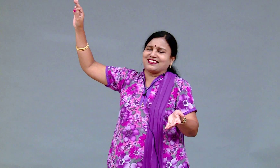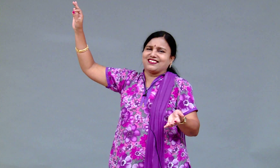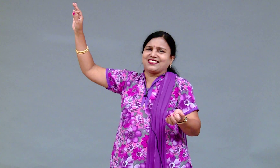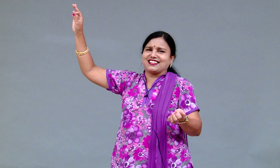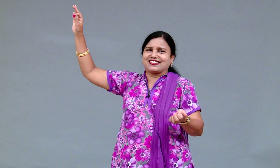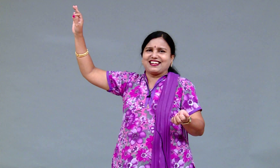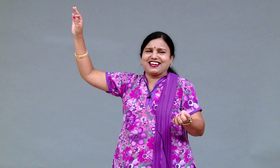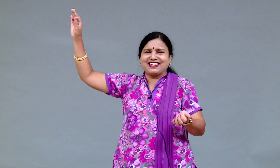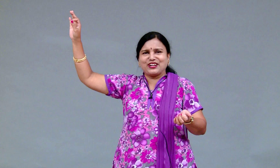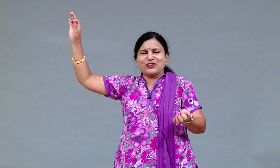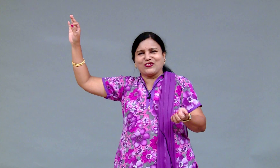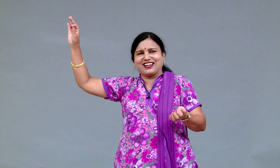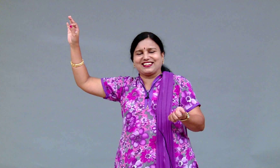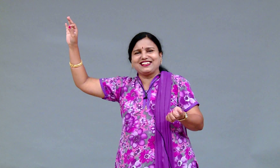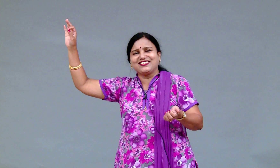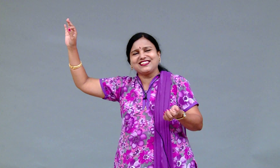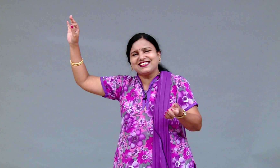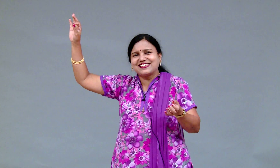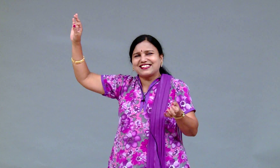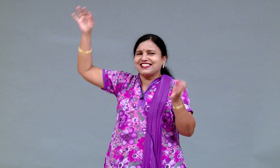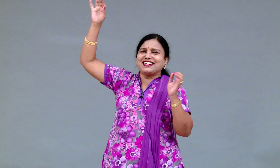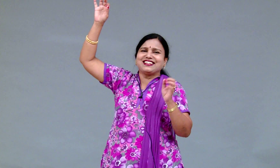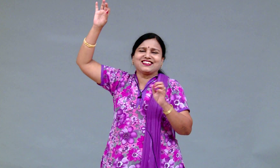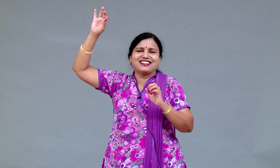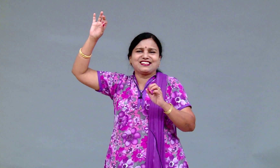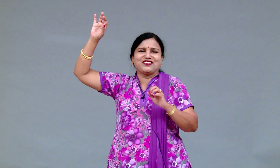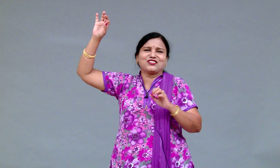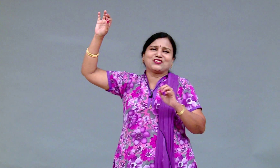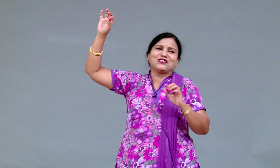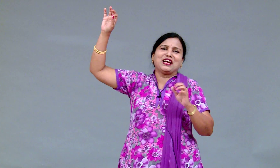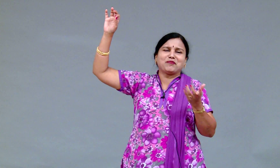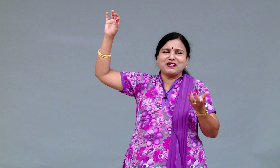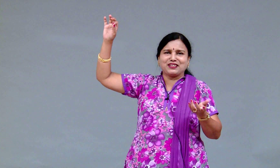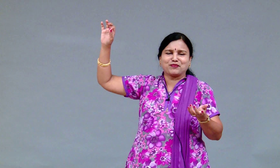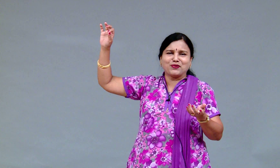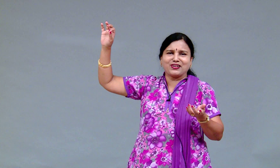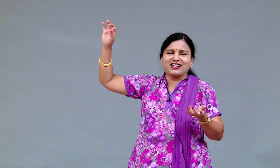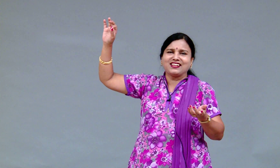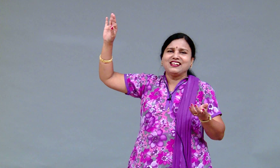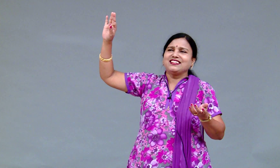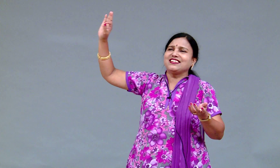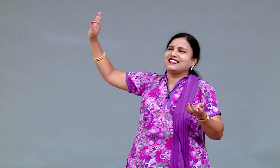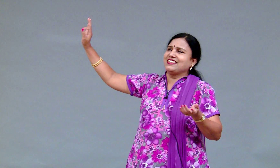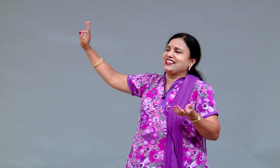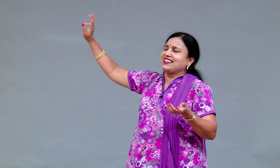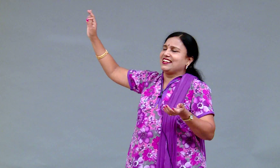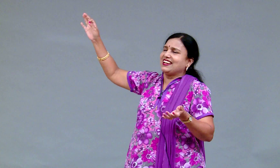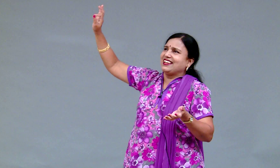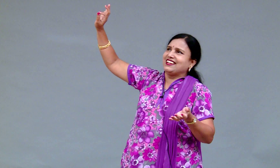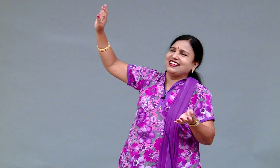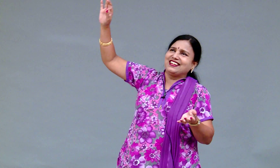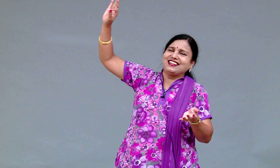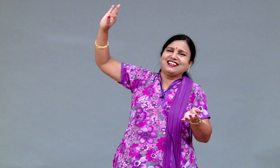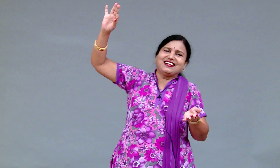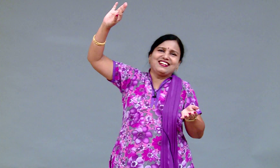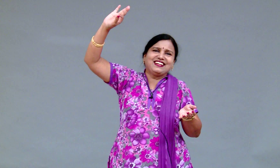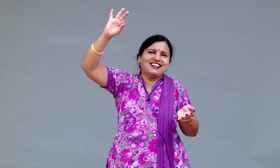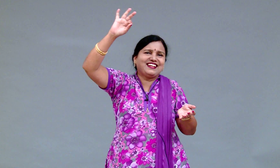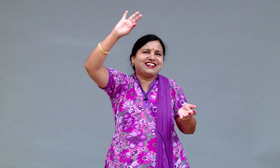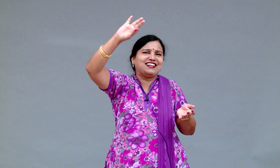Not exactly quietly. She was just singing to herself. She was so happy that morning. She was singing, la la la la la la la la la